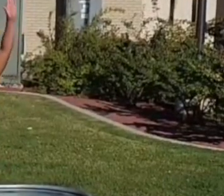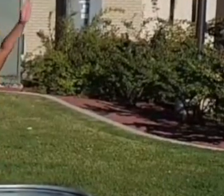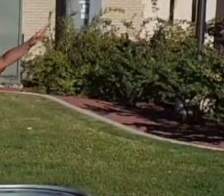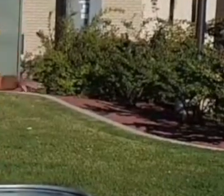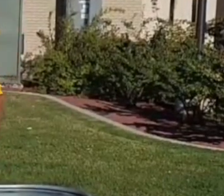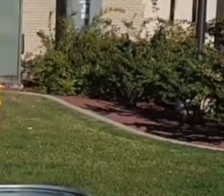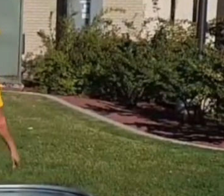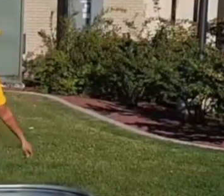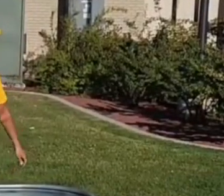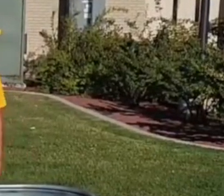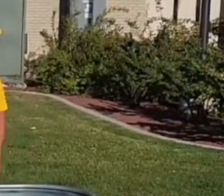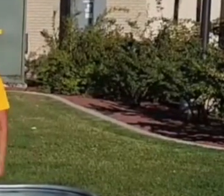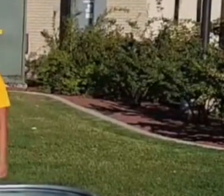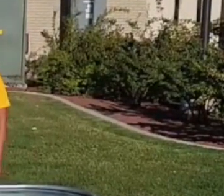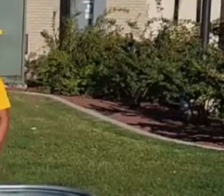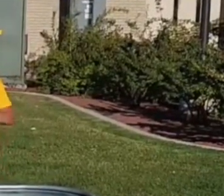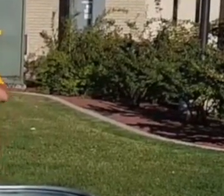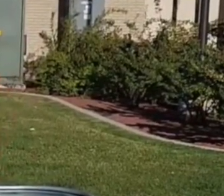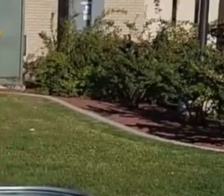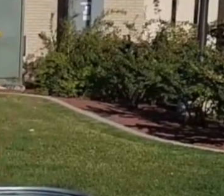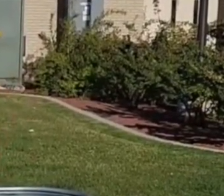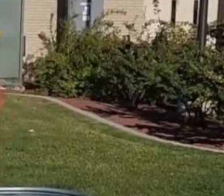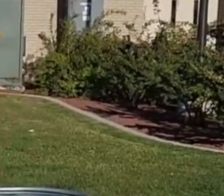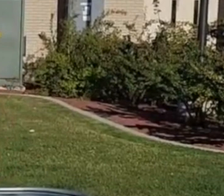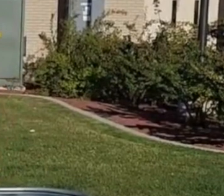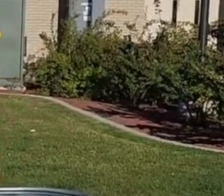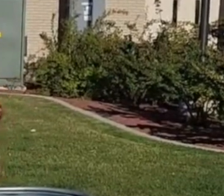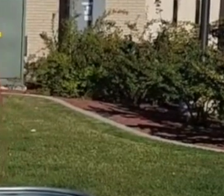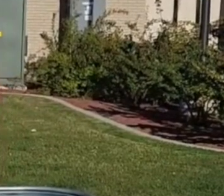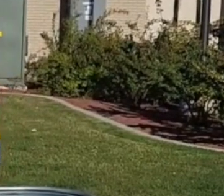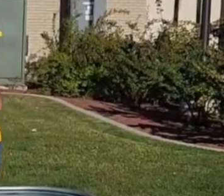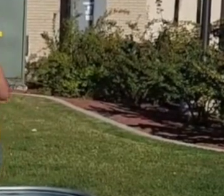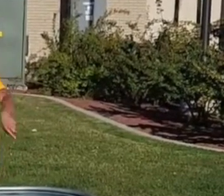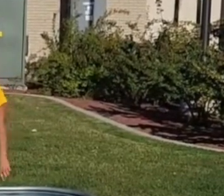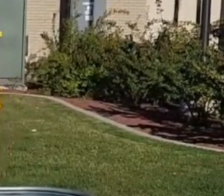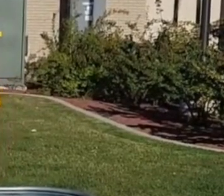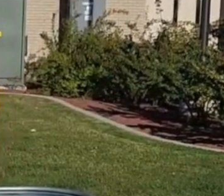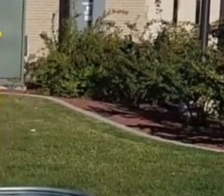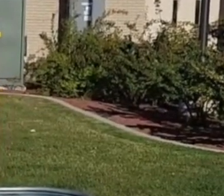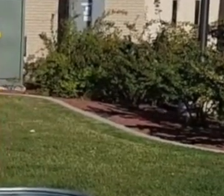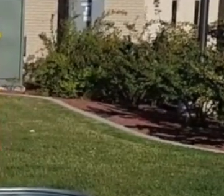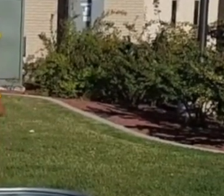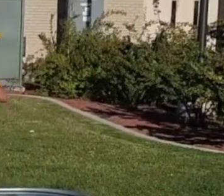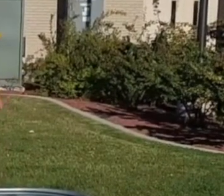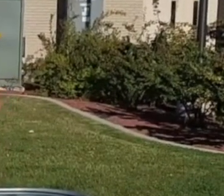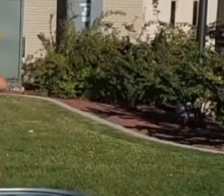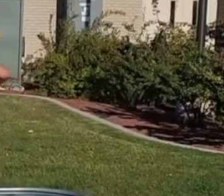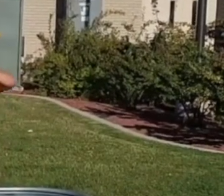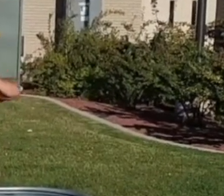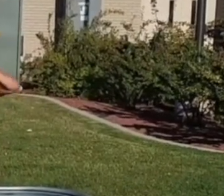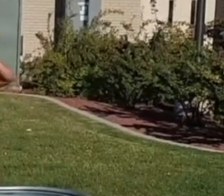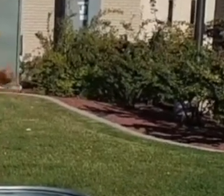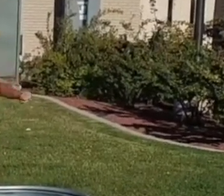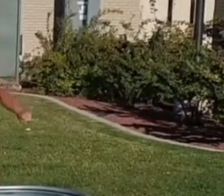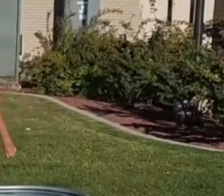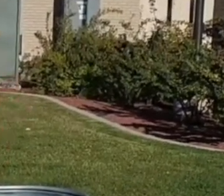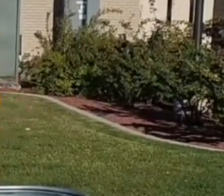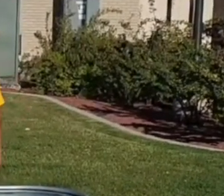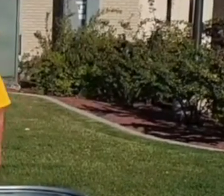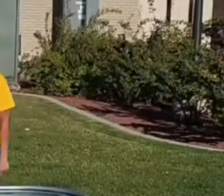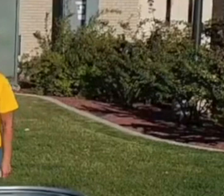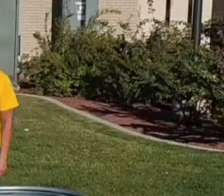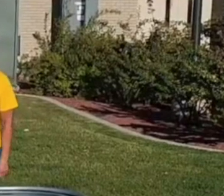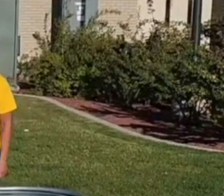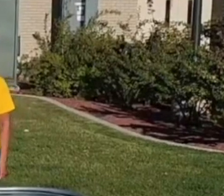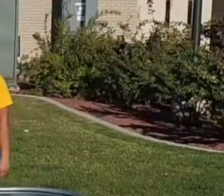want to miss our Women's Work Day on October 5th at 9 a.m. at Miss Judy's house. We're going to be getting all the things ready for our